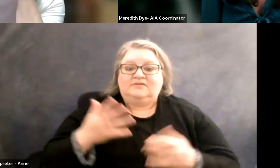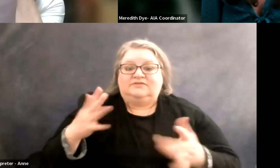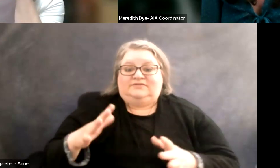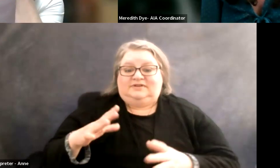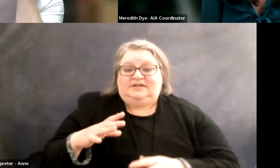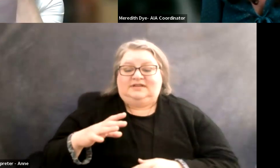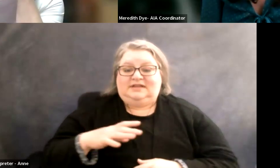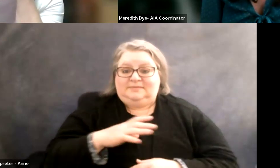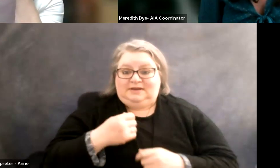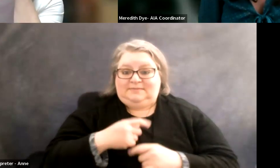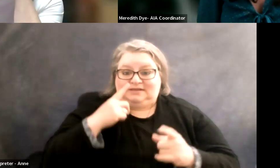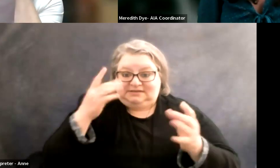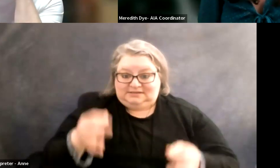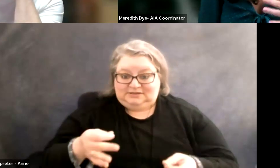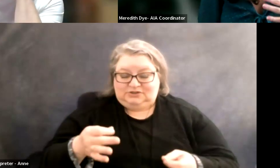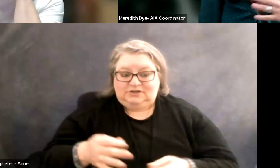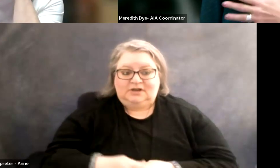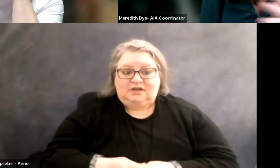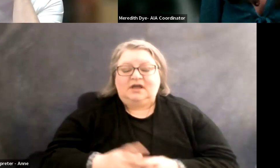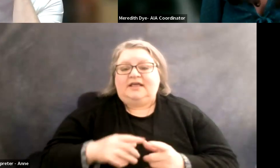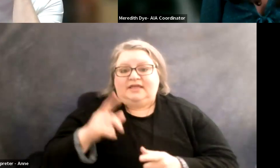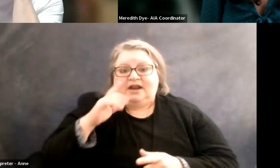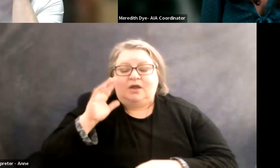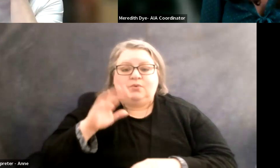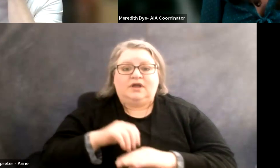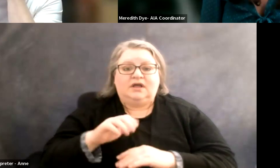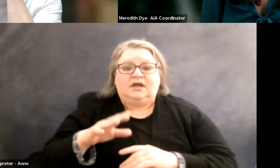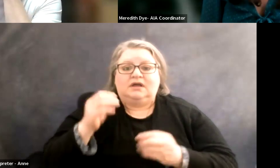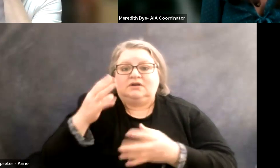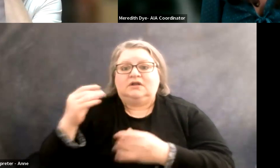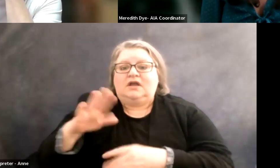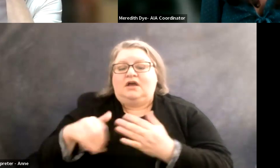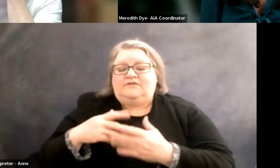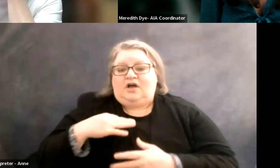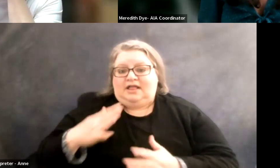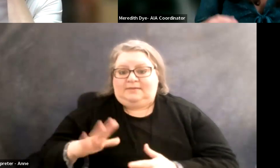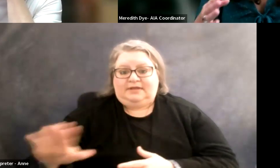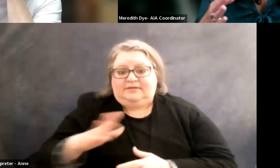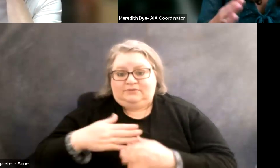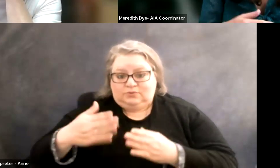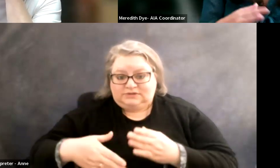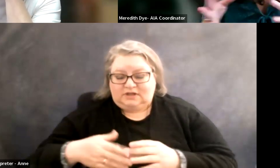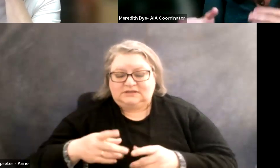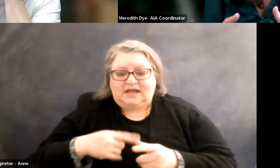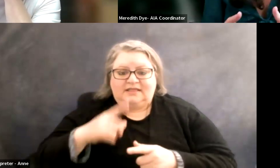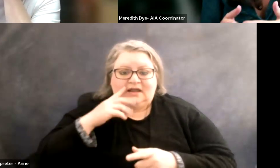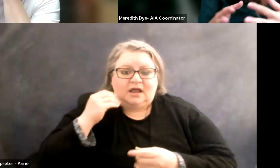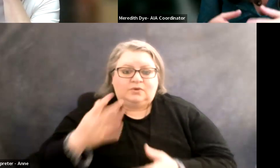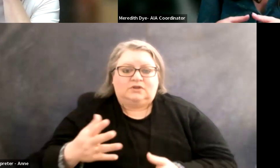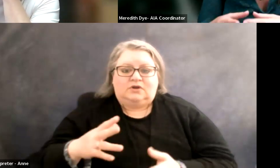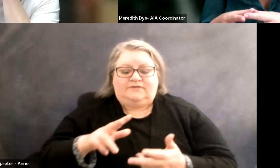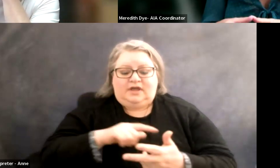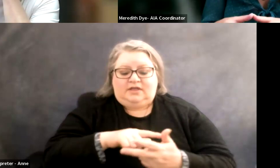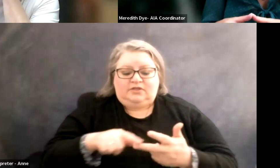committee makes their decision, I will then notify all applicants of the results, and then I'll notify the